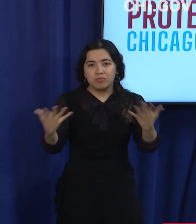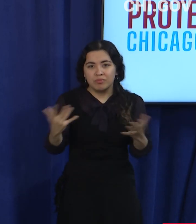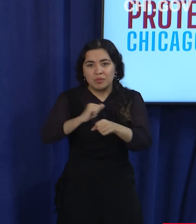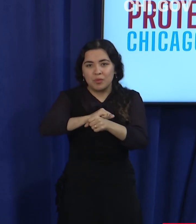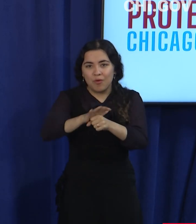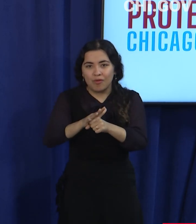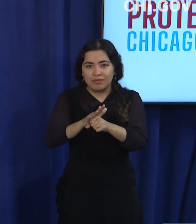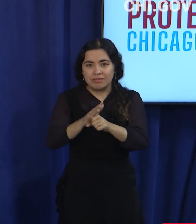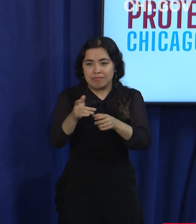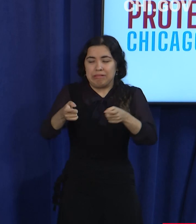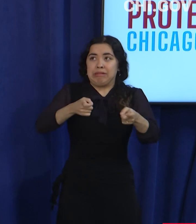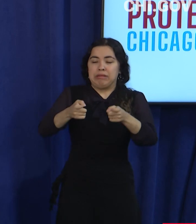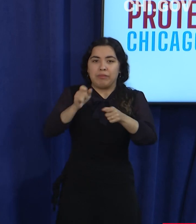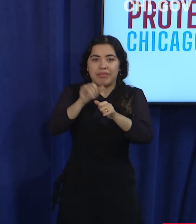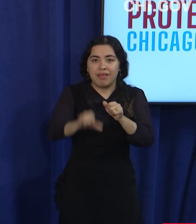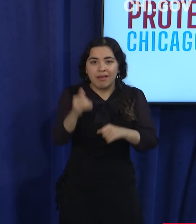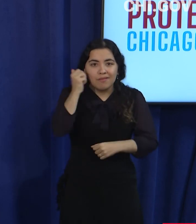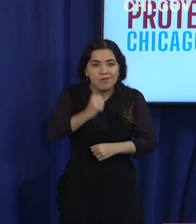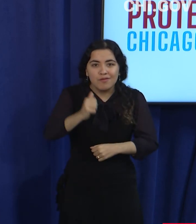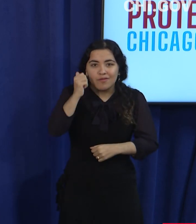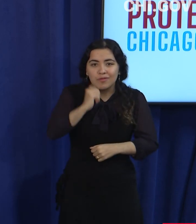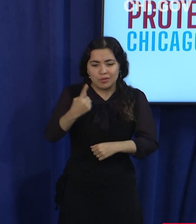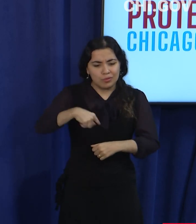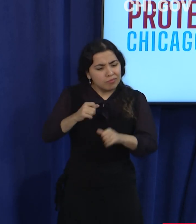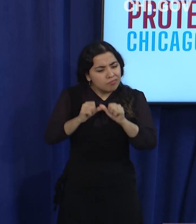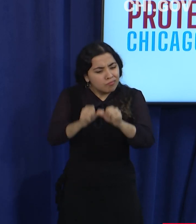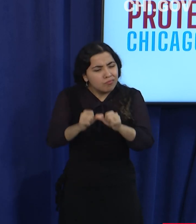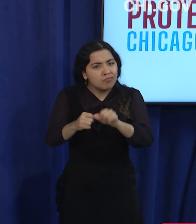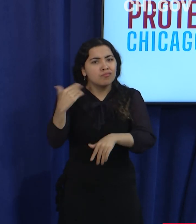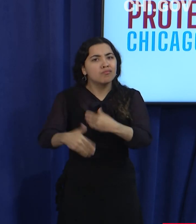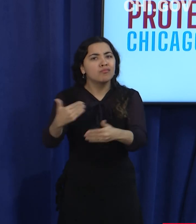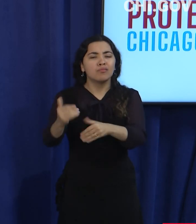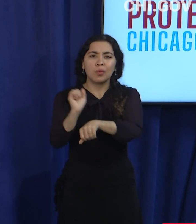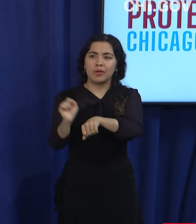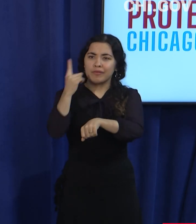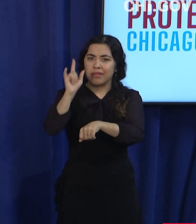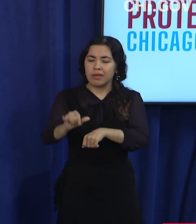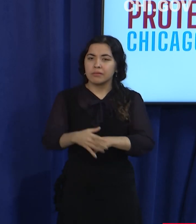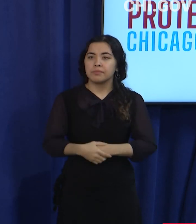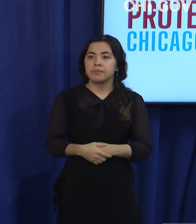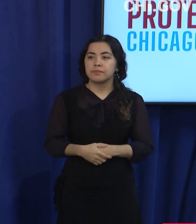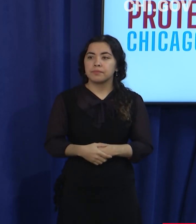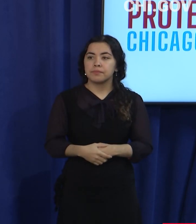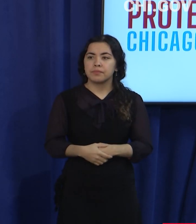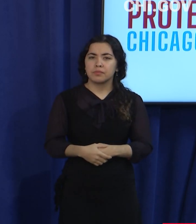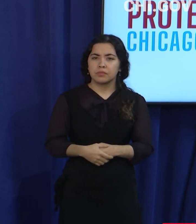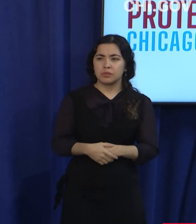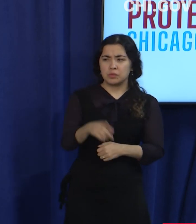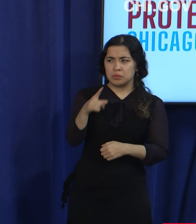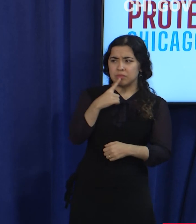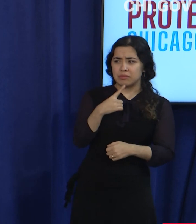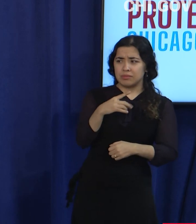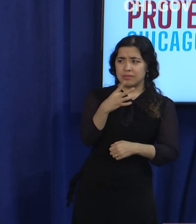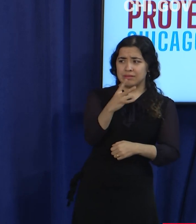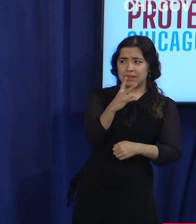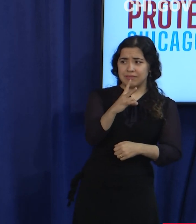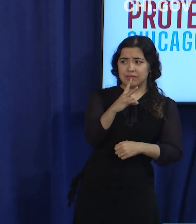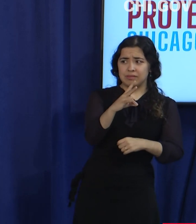day. 1 in 17 Chicagoans might have it. That number seems really